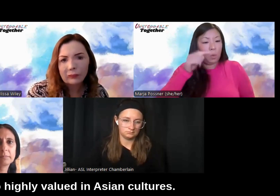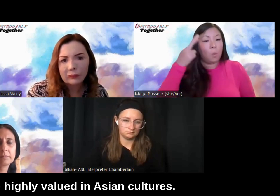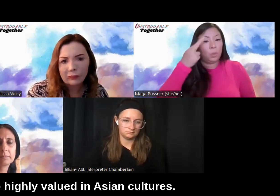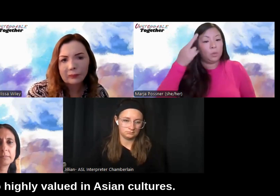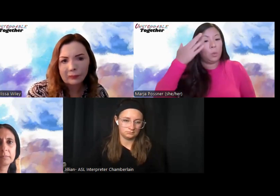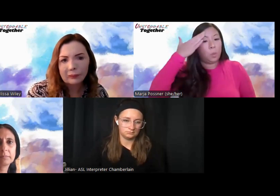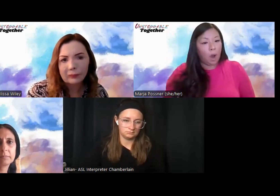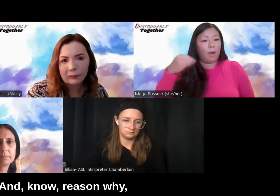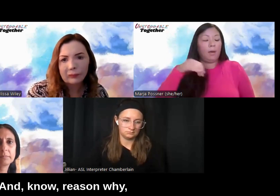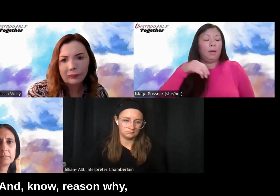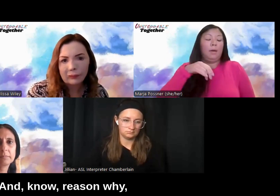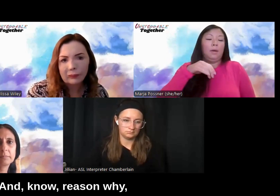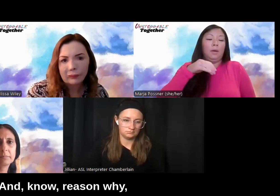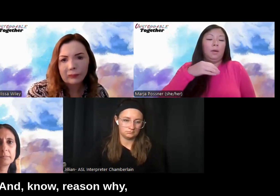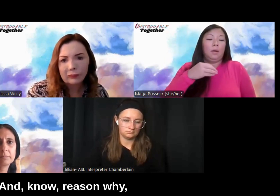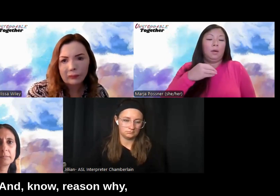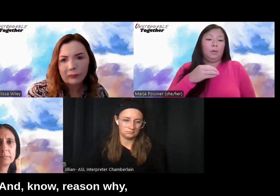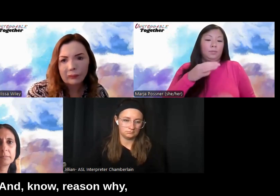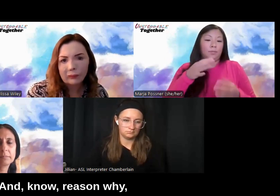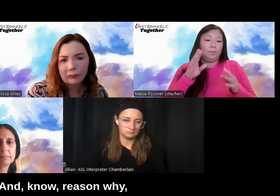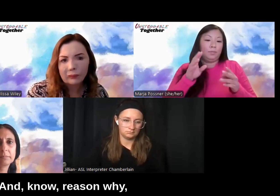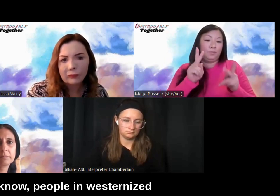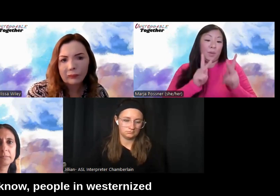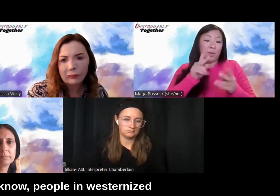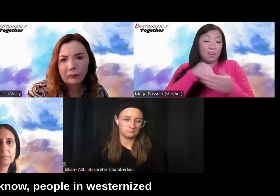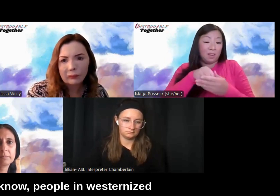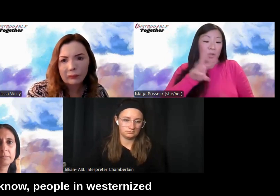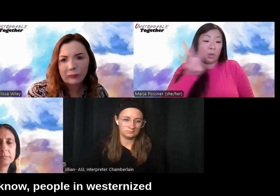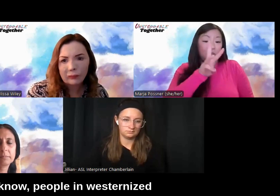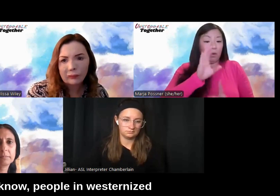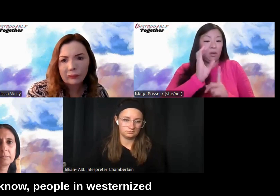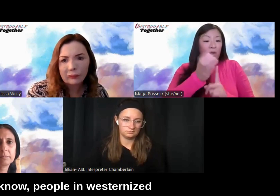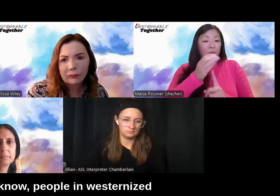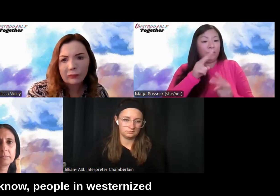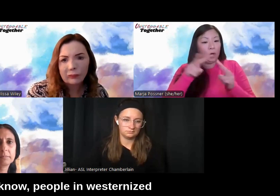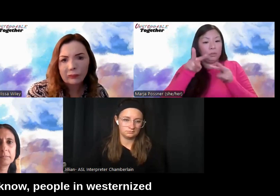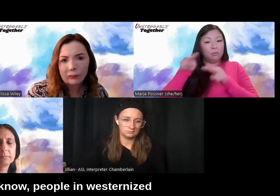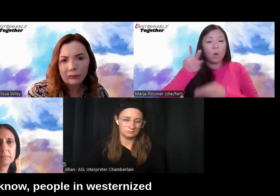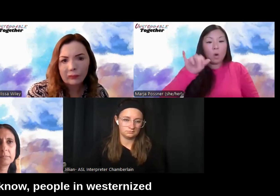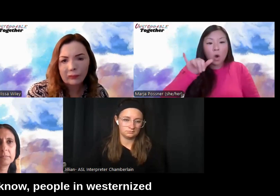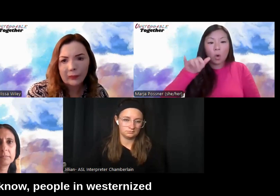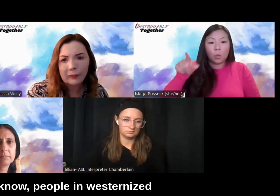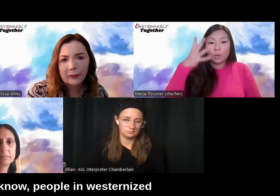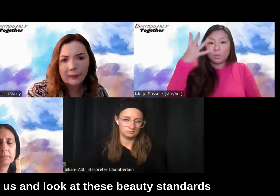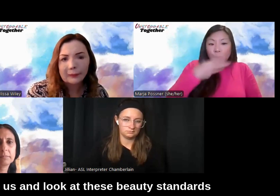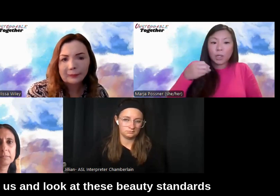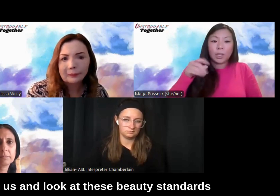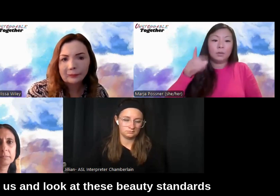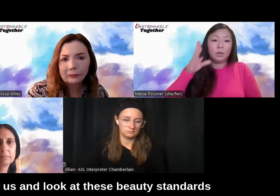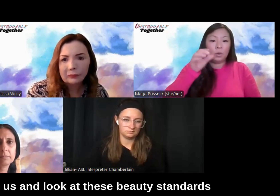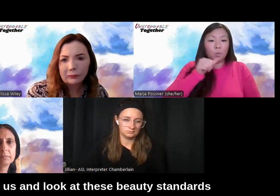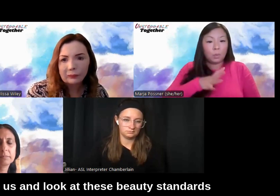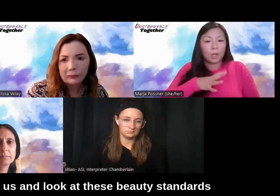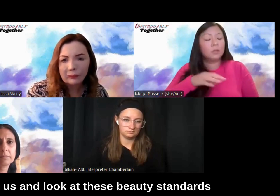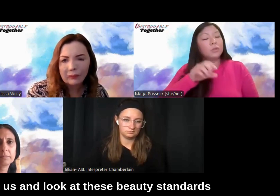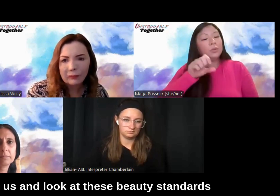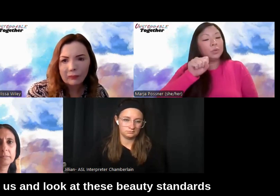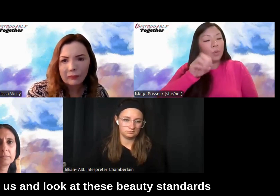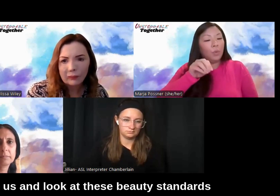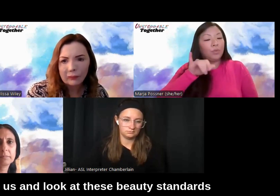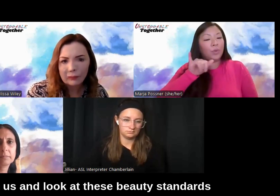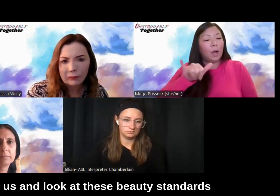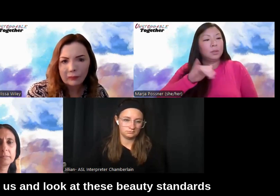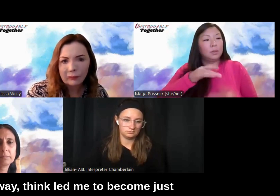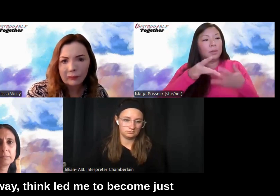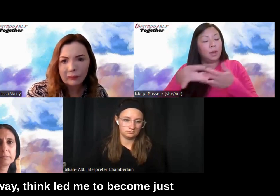valued in Asian cultures. And, the reason why people in westernized cultures look at us and look